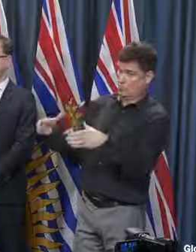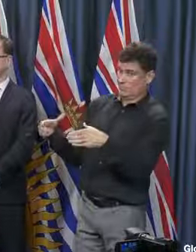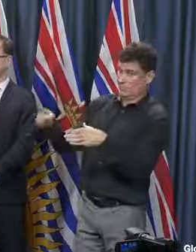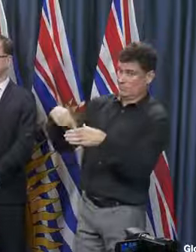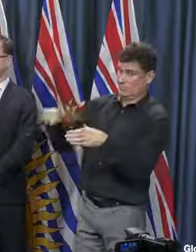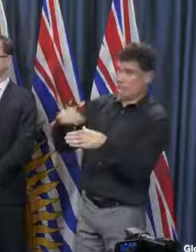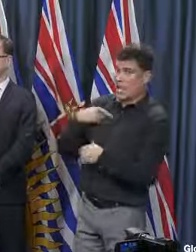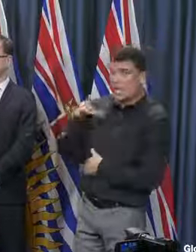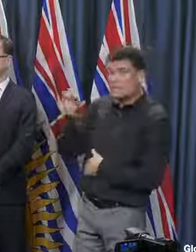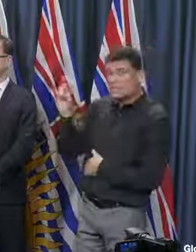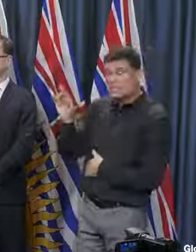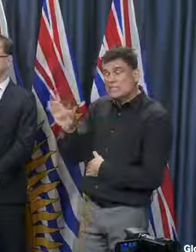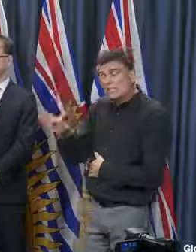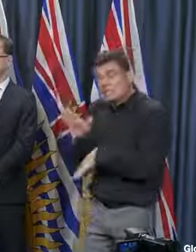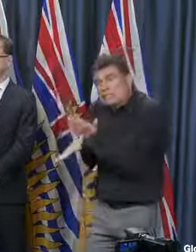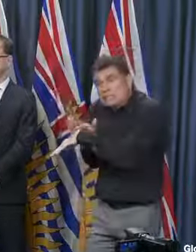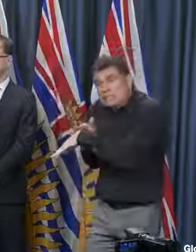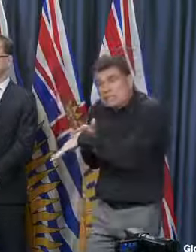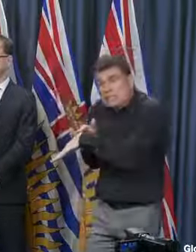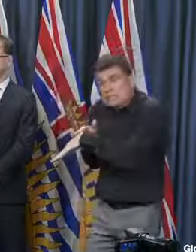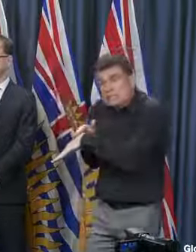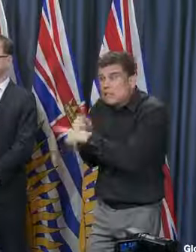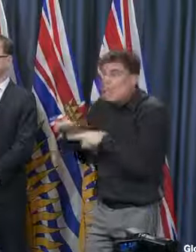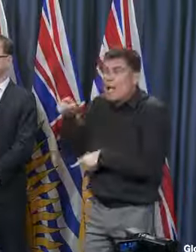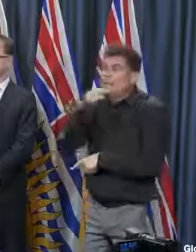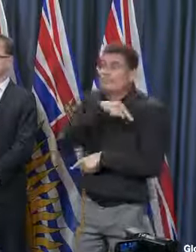I'm very disappointed in that fact.